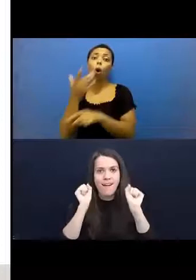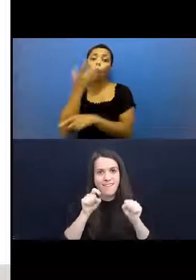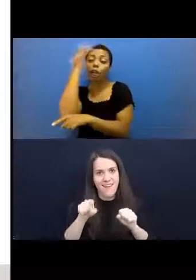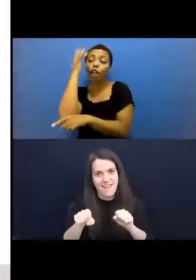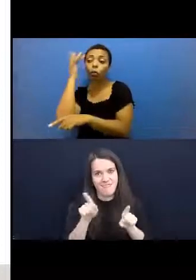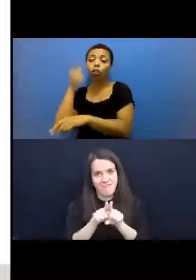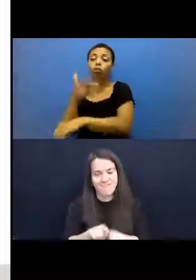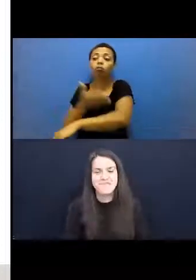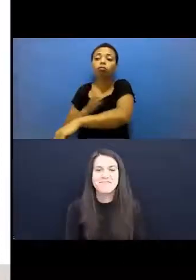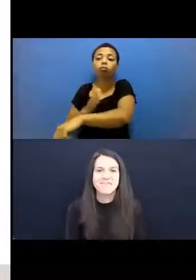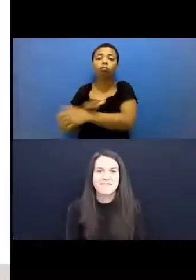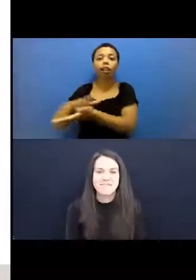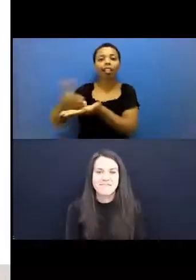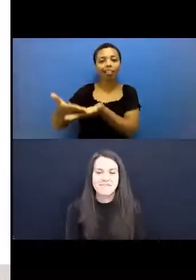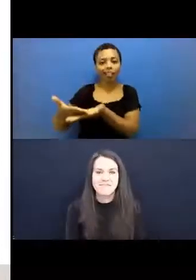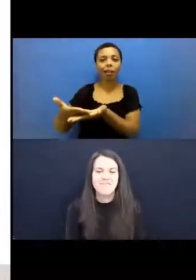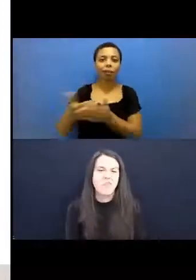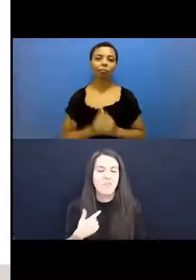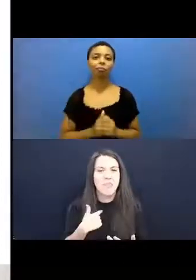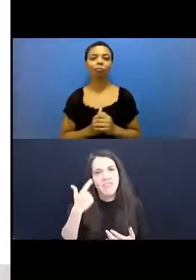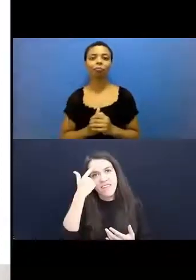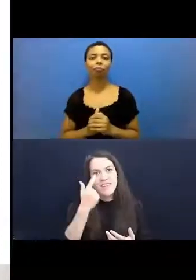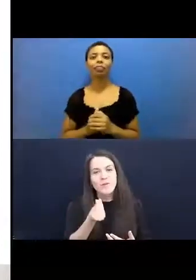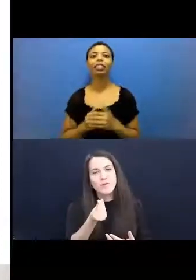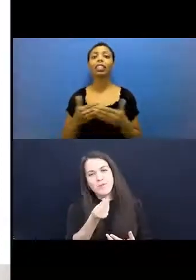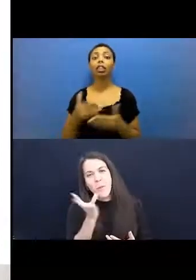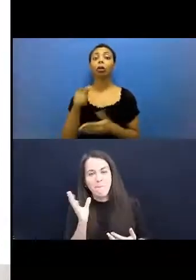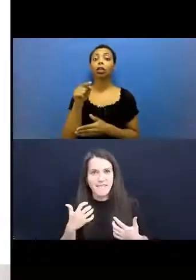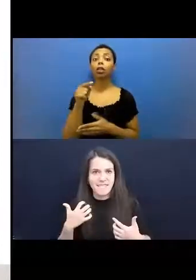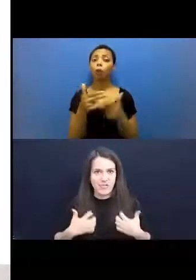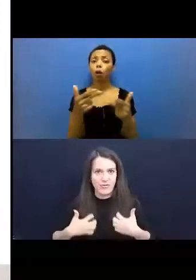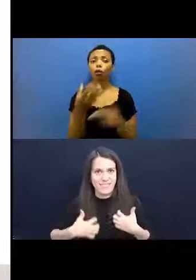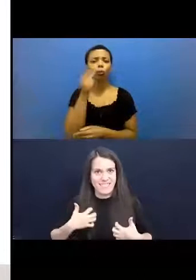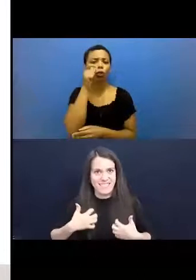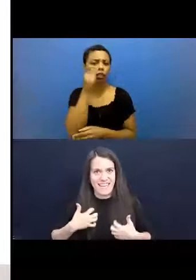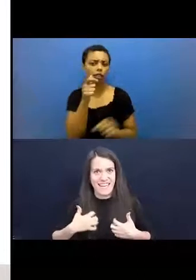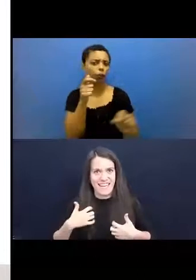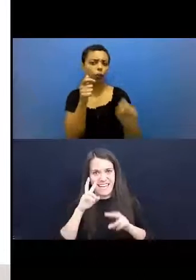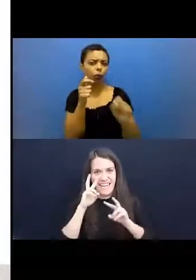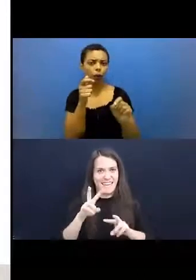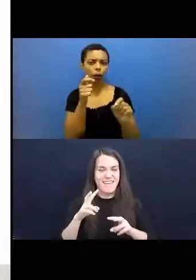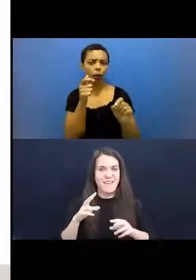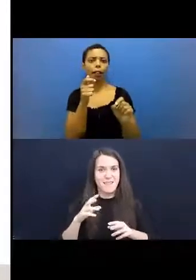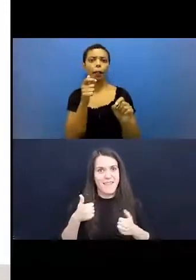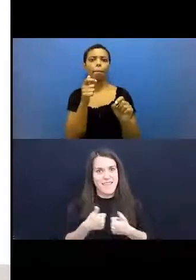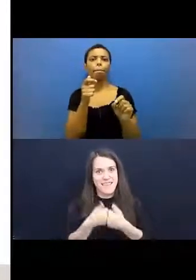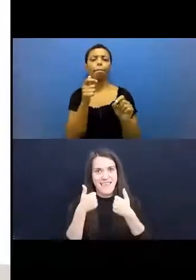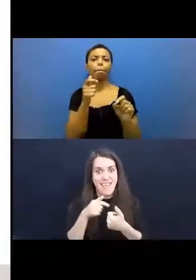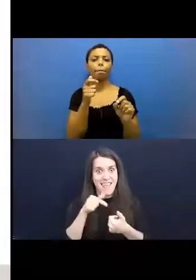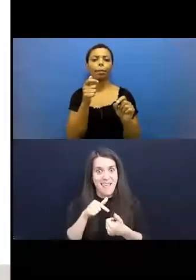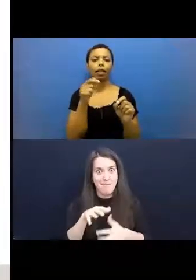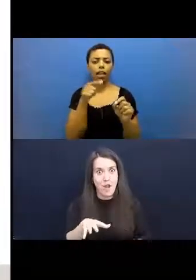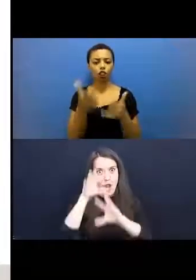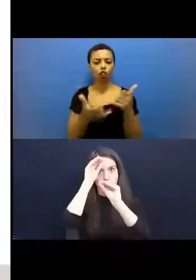some of the interesting aspects of game based learning is that players